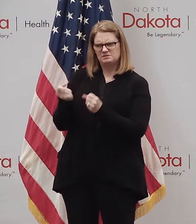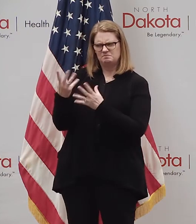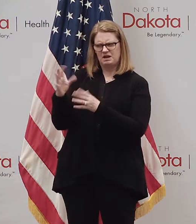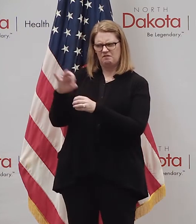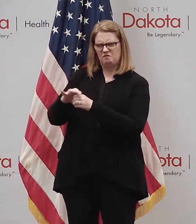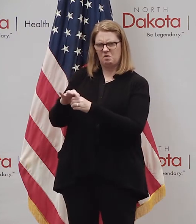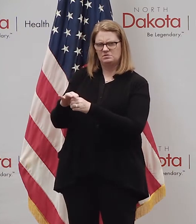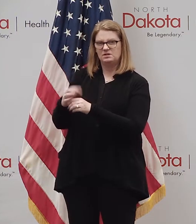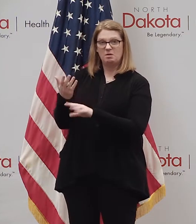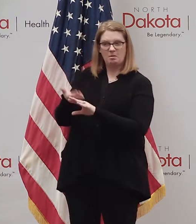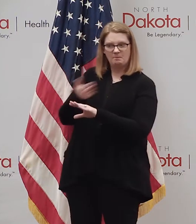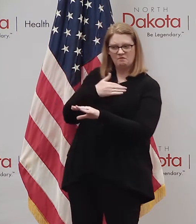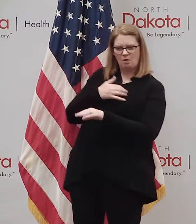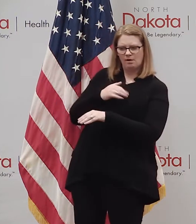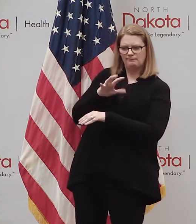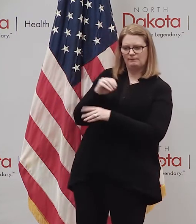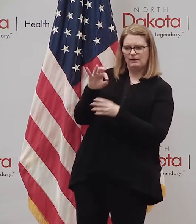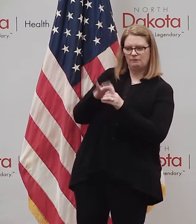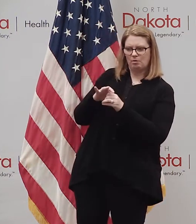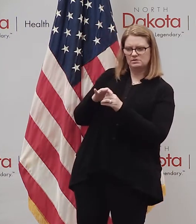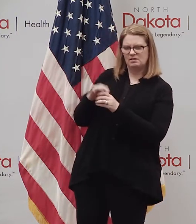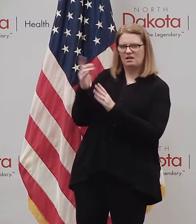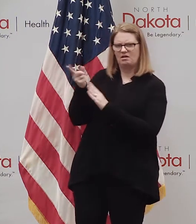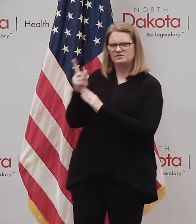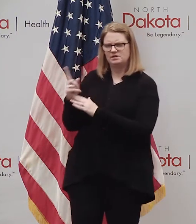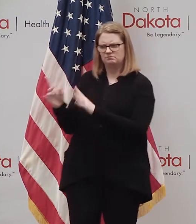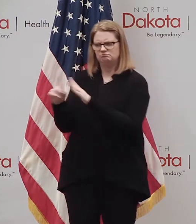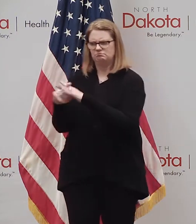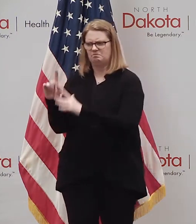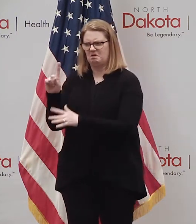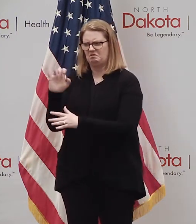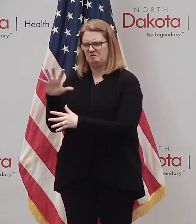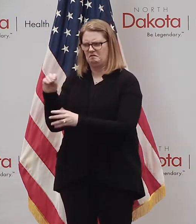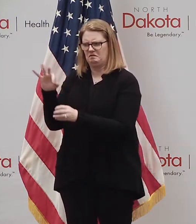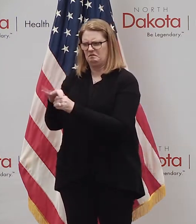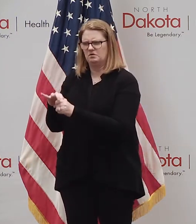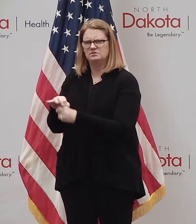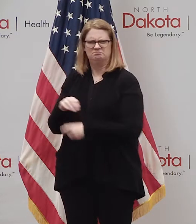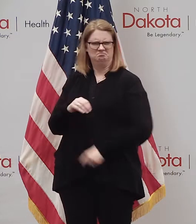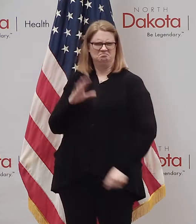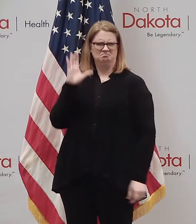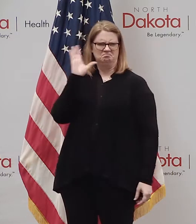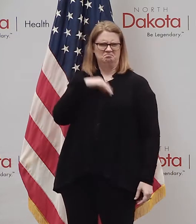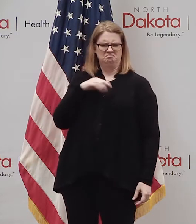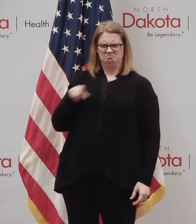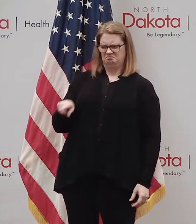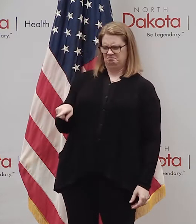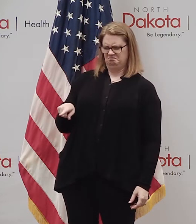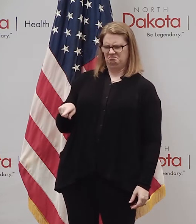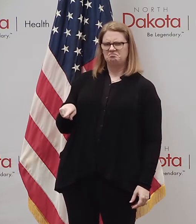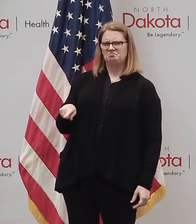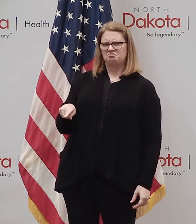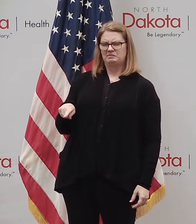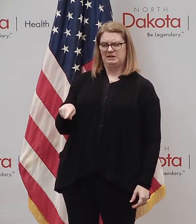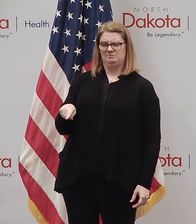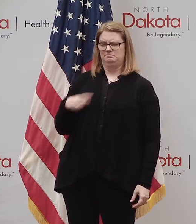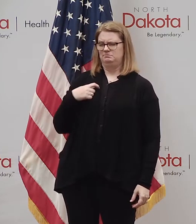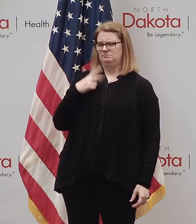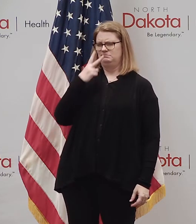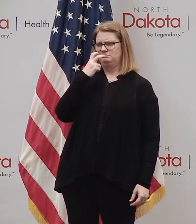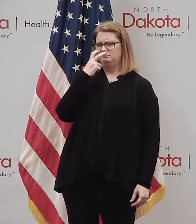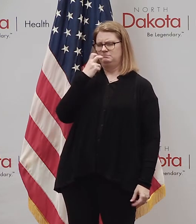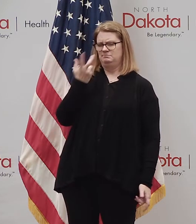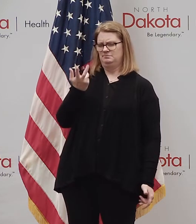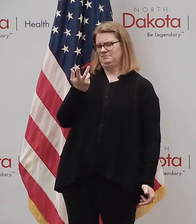ever had in history, I mean, that's what I'm saying. I mean, sometimes you don't know till after the fact if there would be a reason to call that might raise doubt that